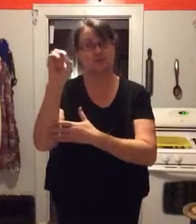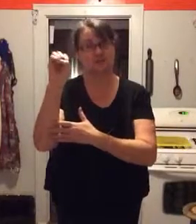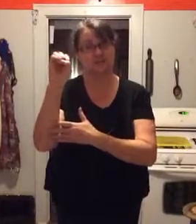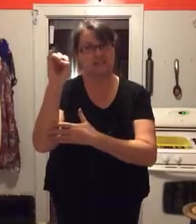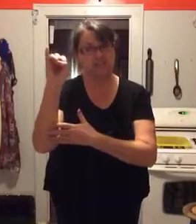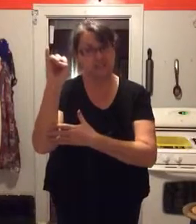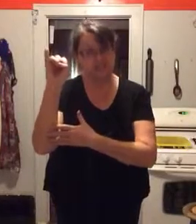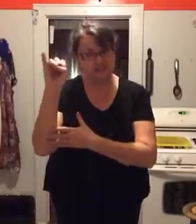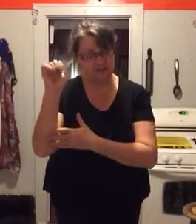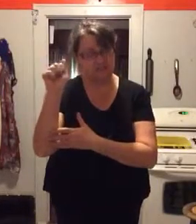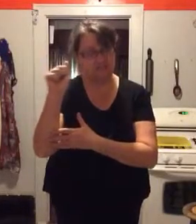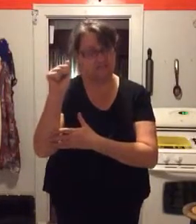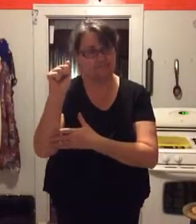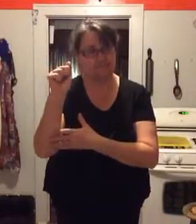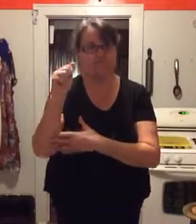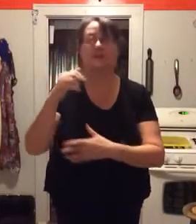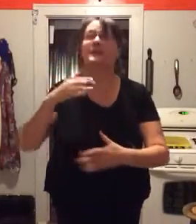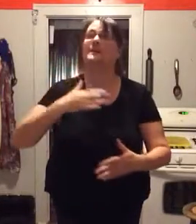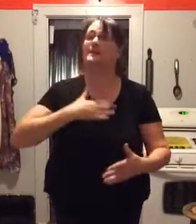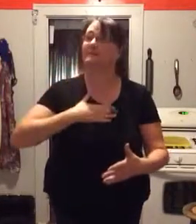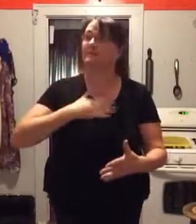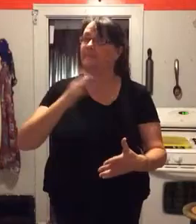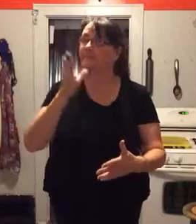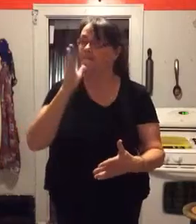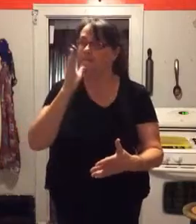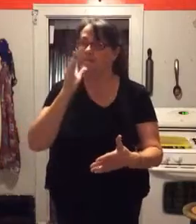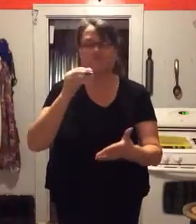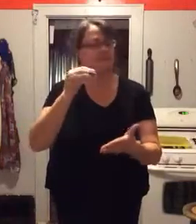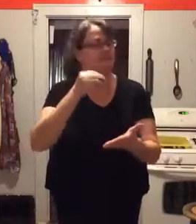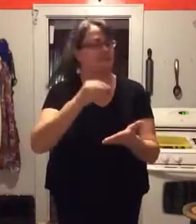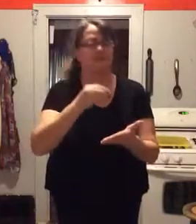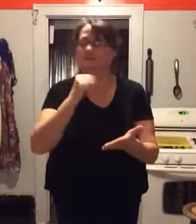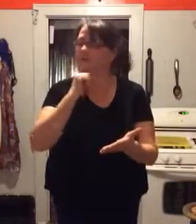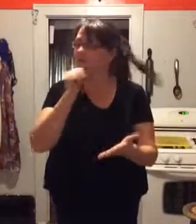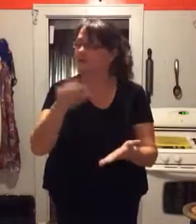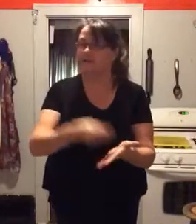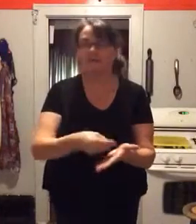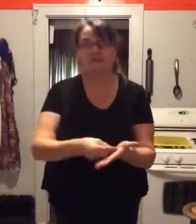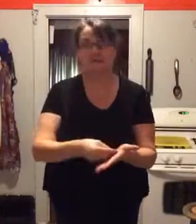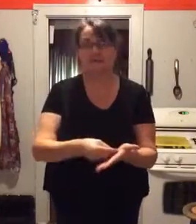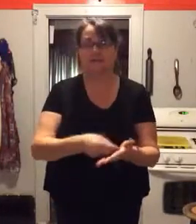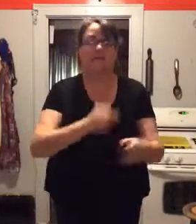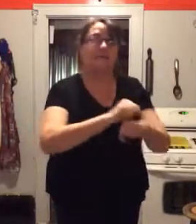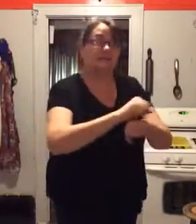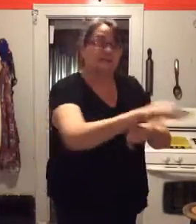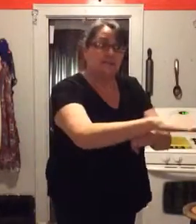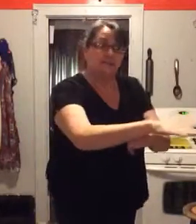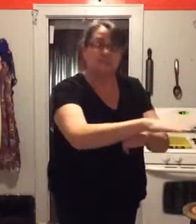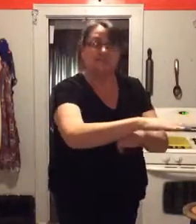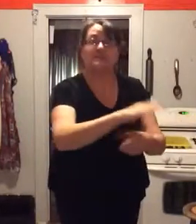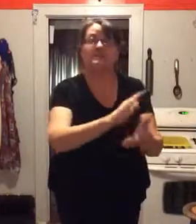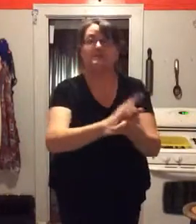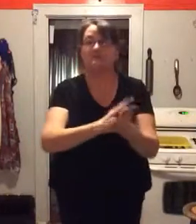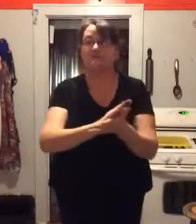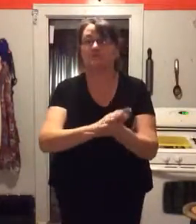teach me lessons herself Monday through Friday Sunday at 4